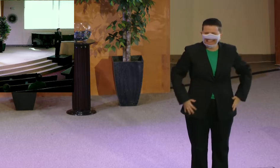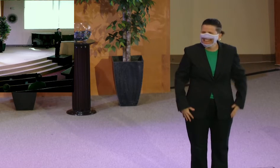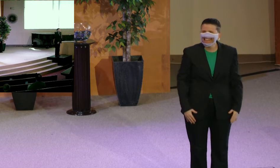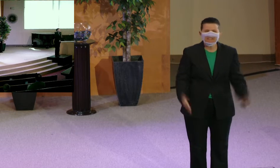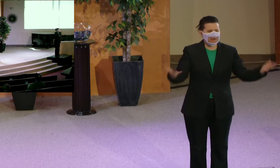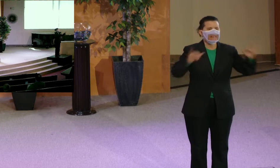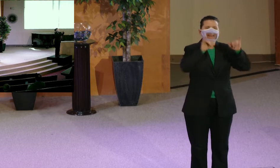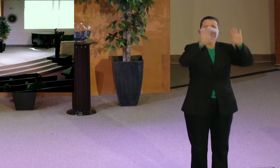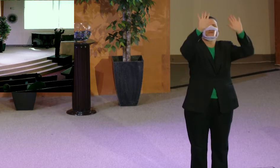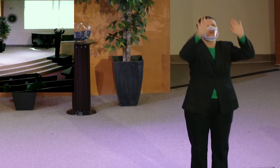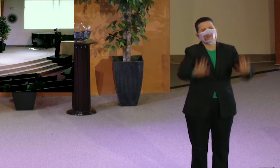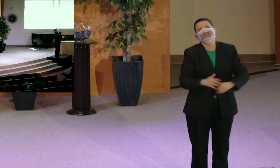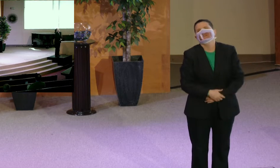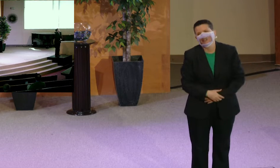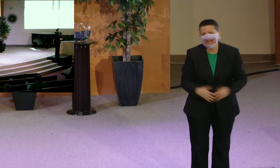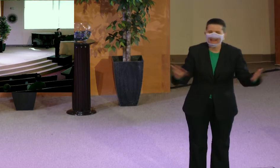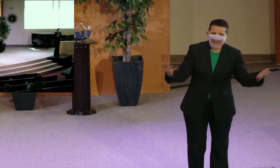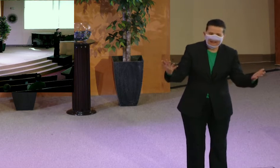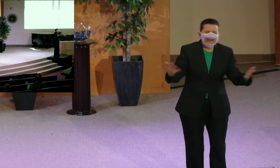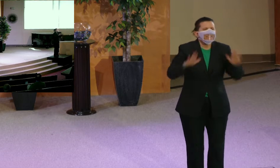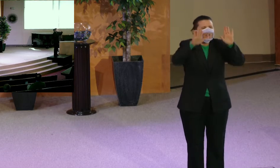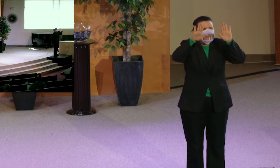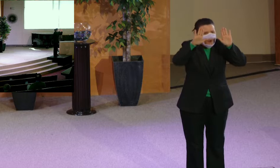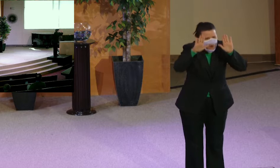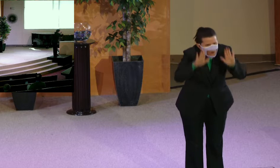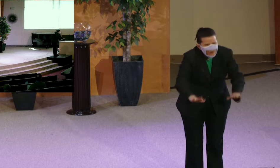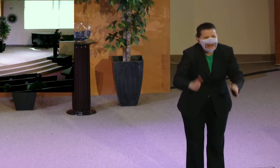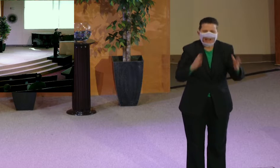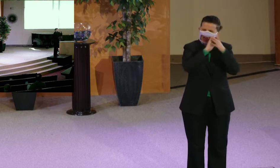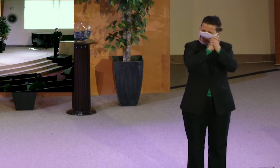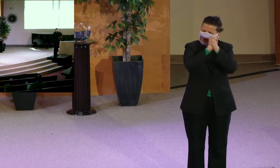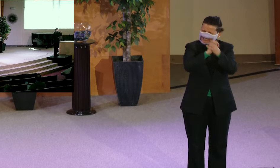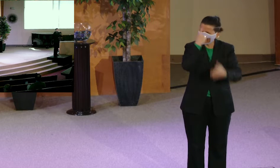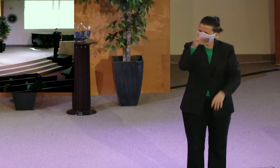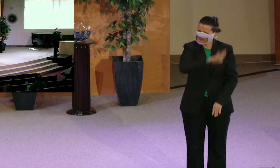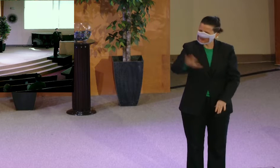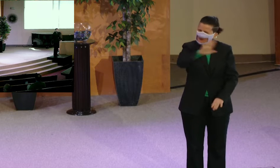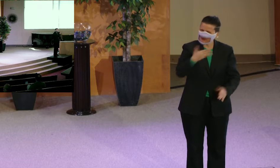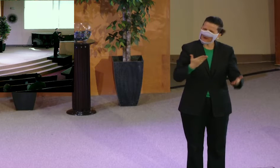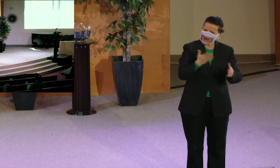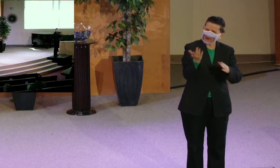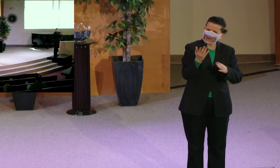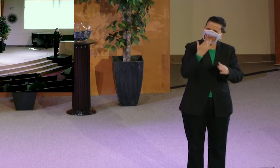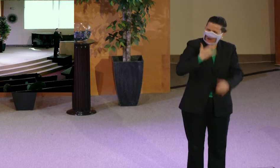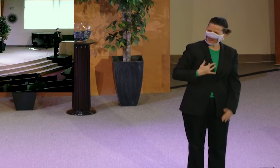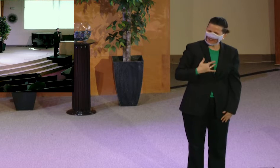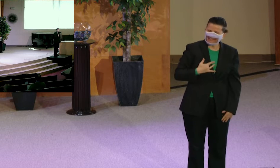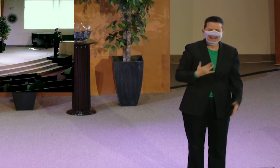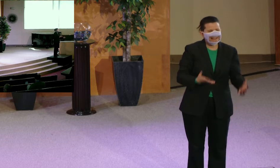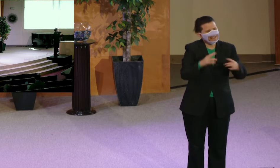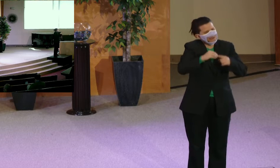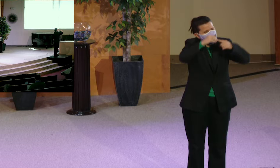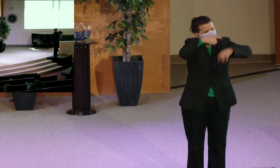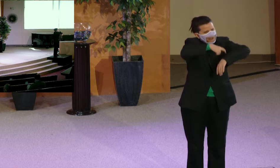Oh, that's wonderful. It's so great. Congratulations on your birthdays. It's a special time, and it's important for